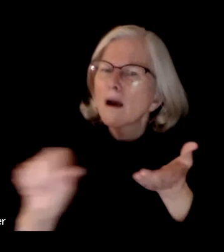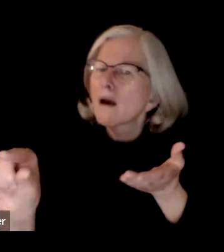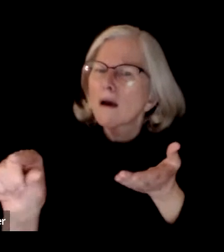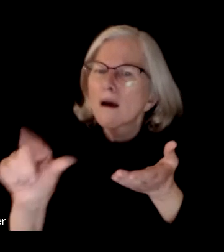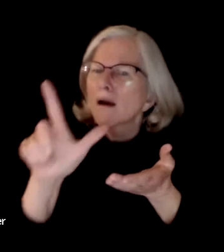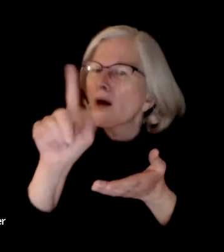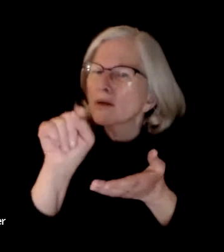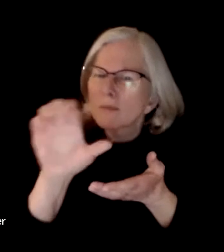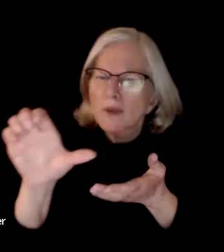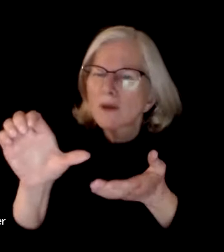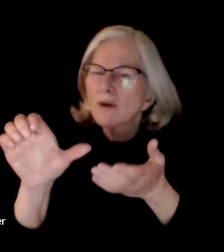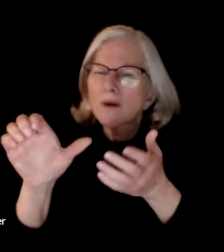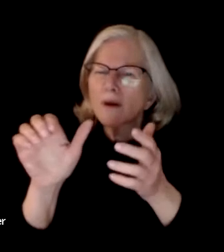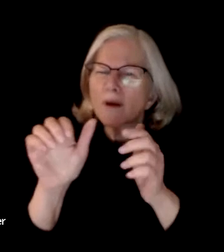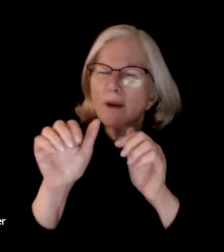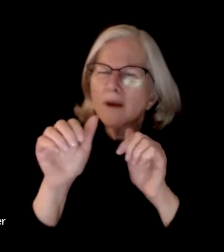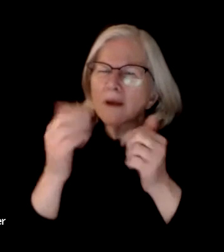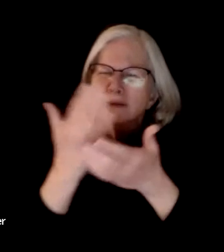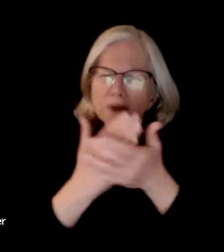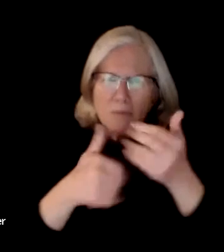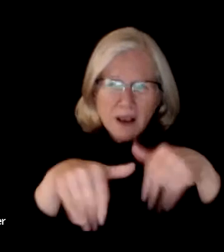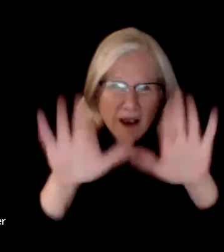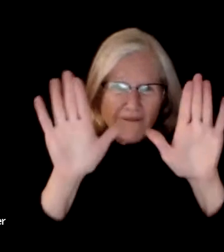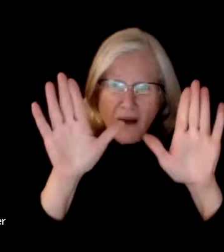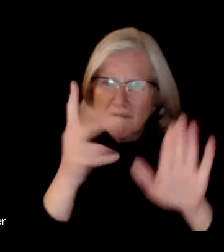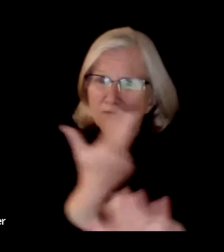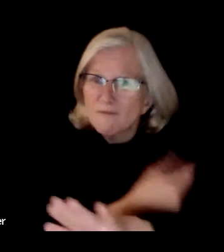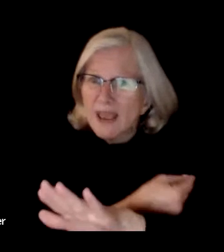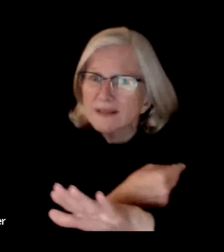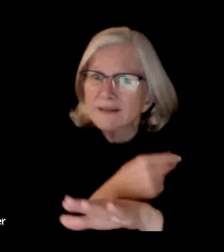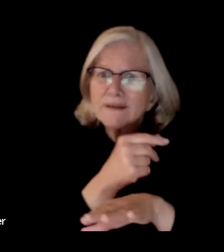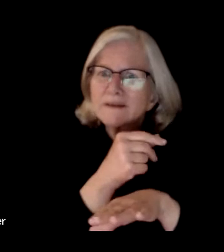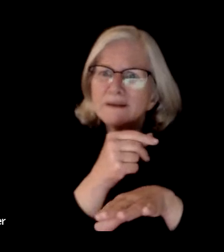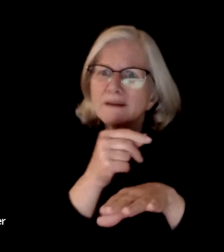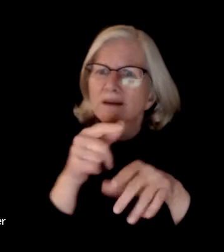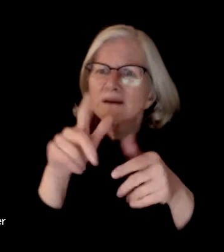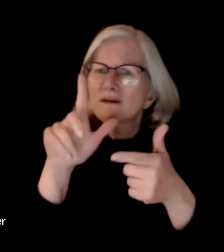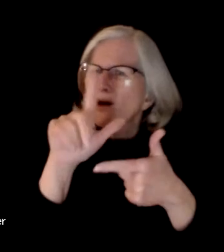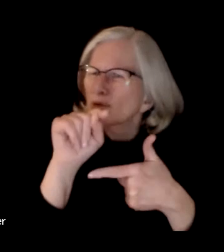give up some of their vaccines to go to that part of the program?